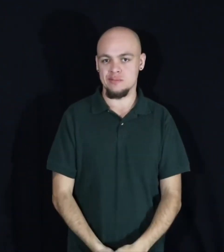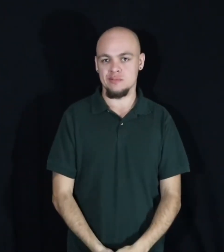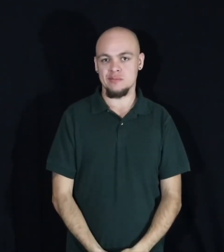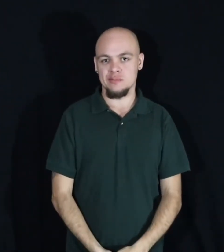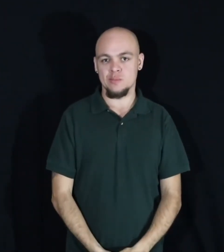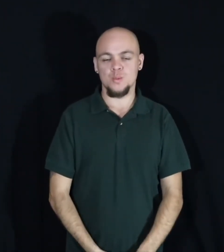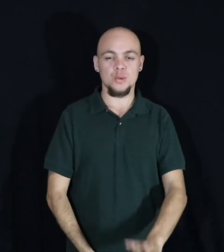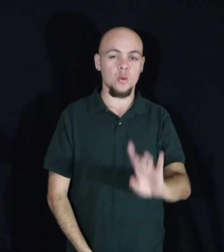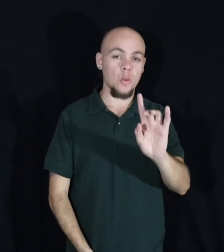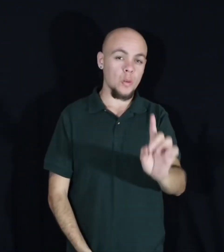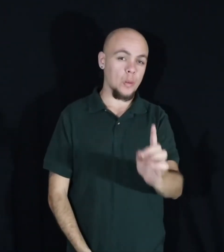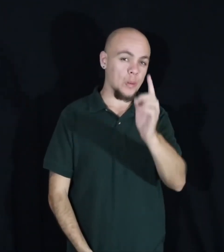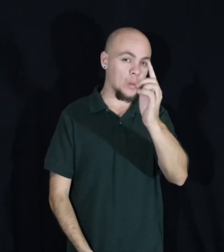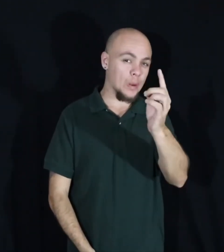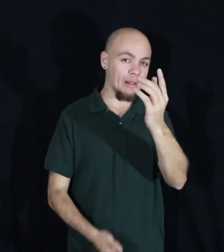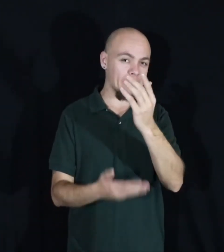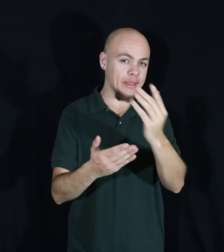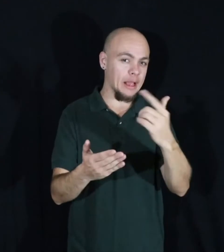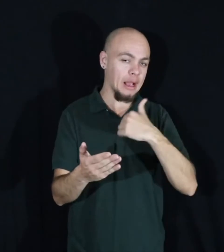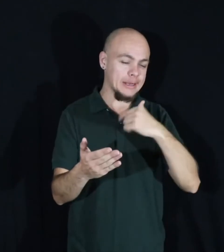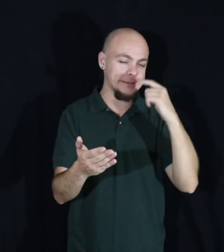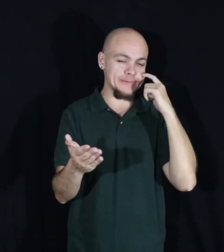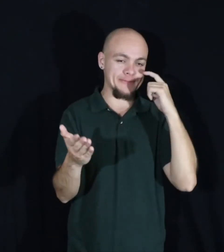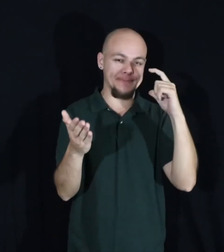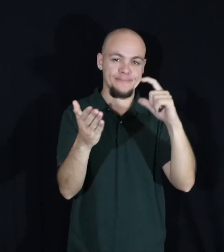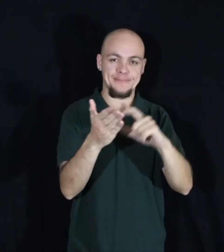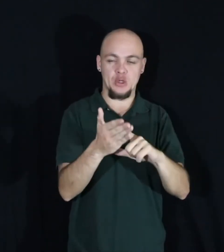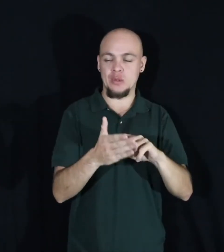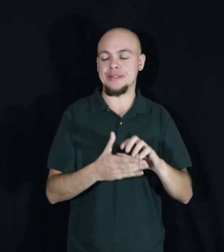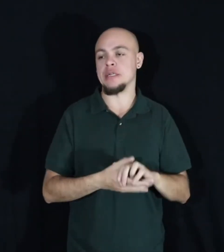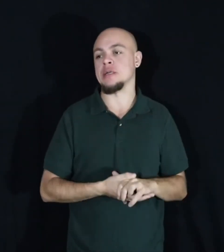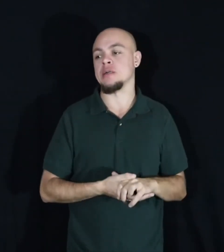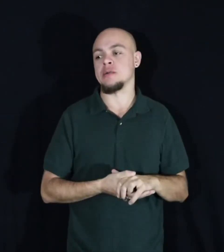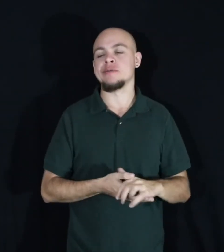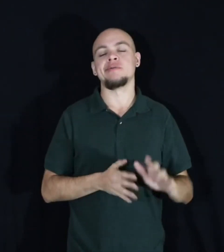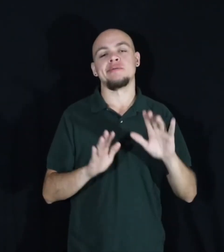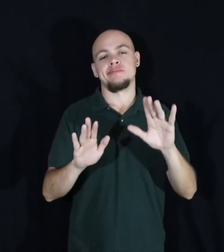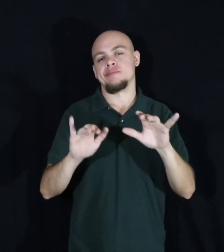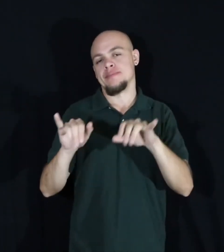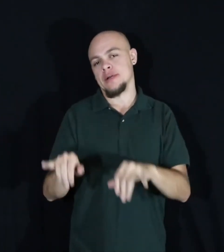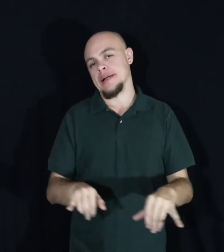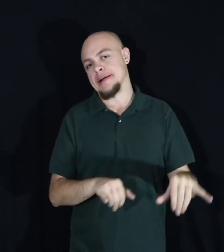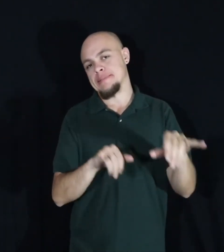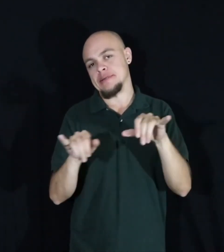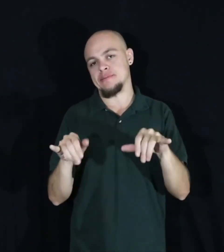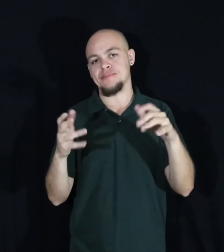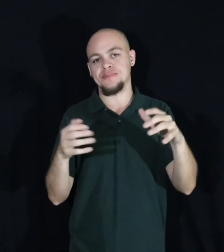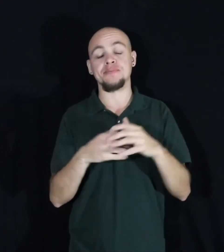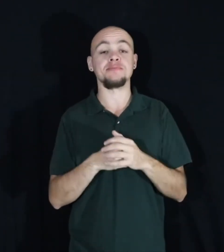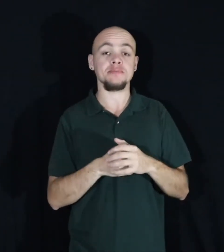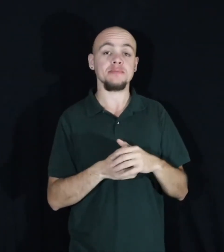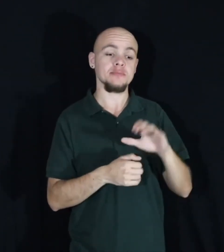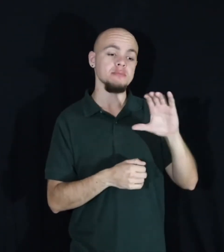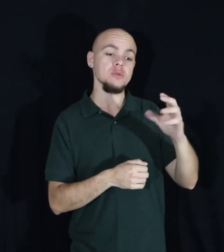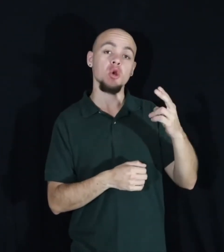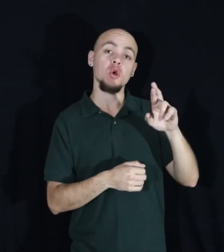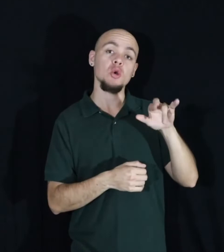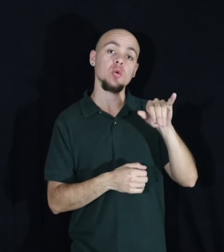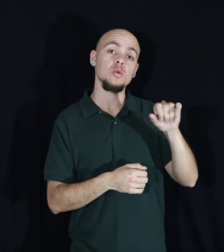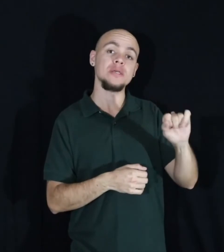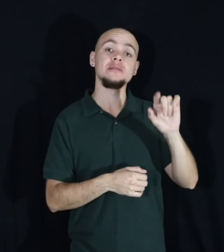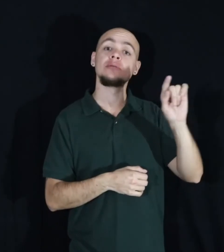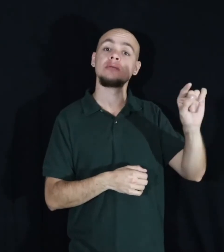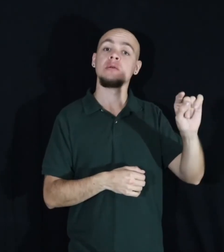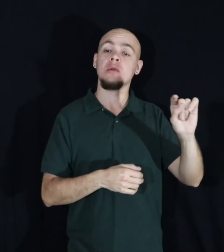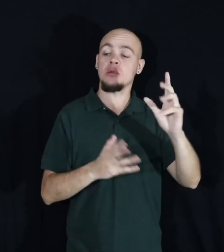One of the things that I noticed the most was the way that Chris had spoke to me.